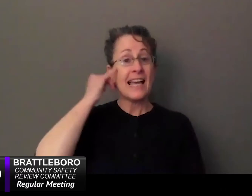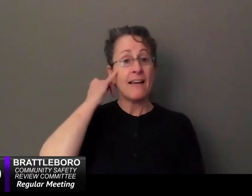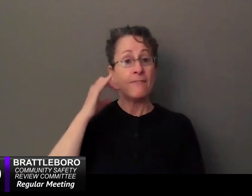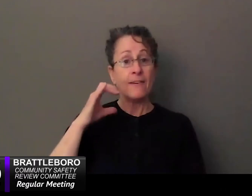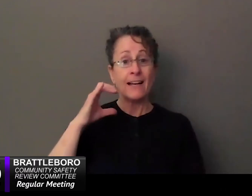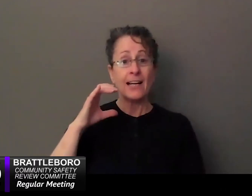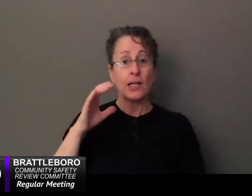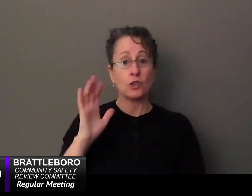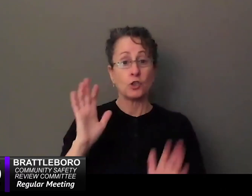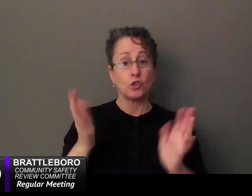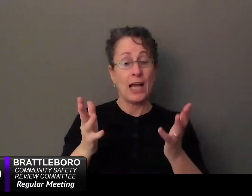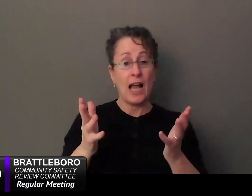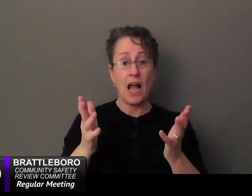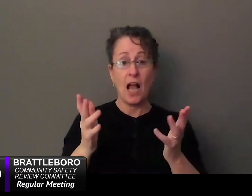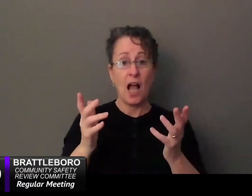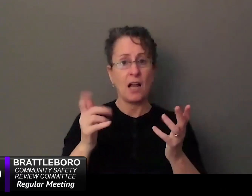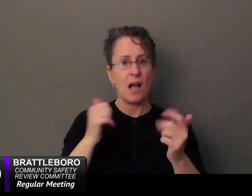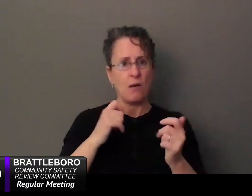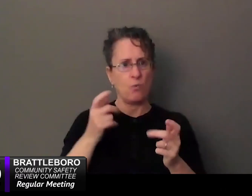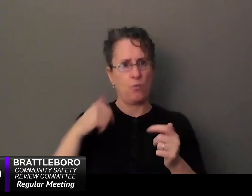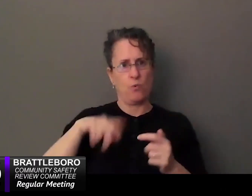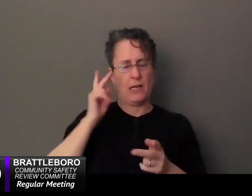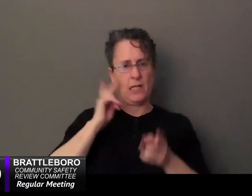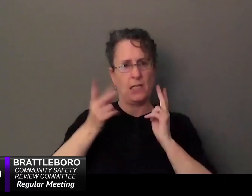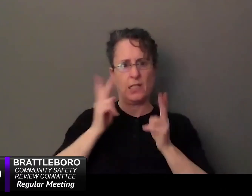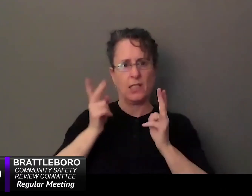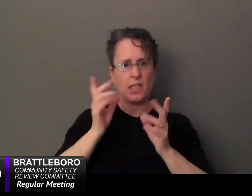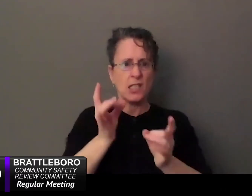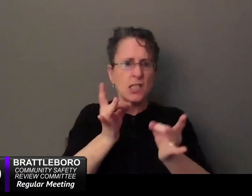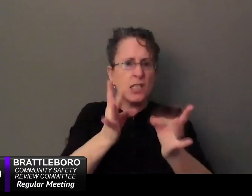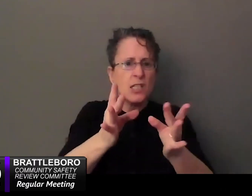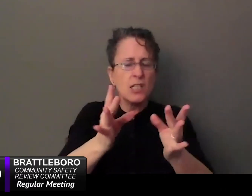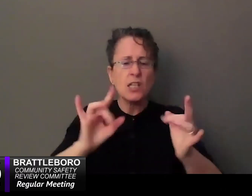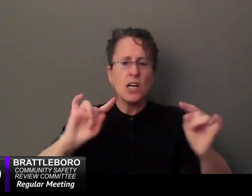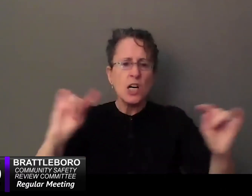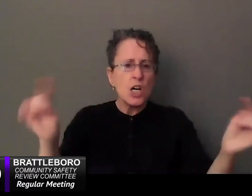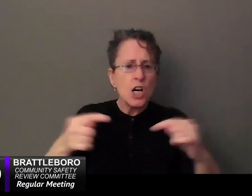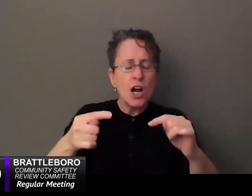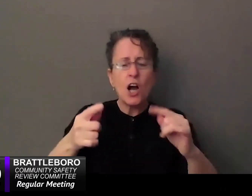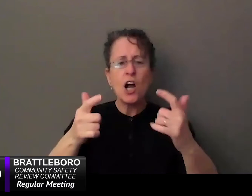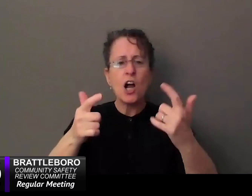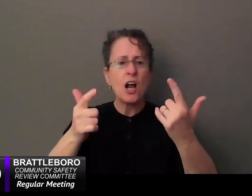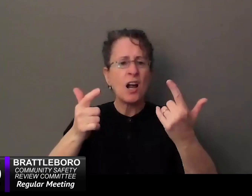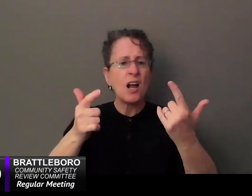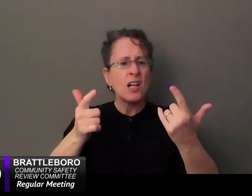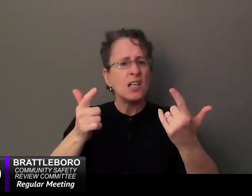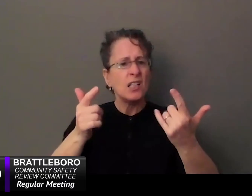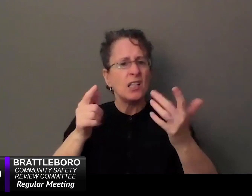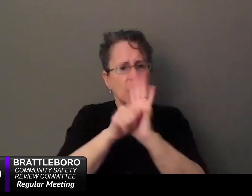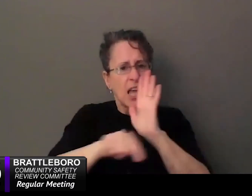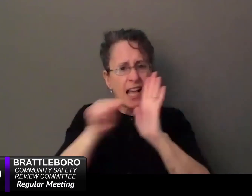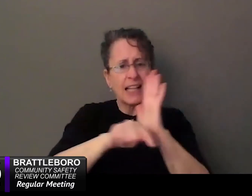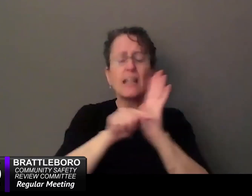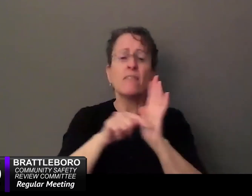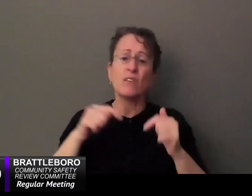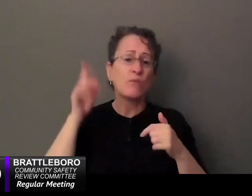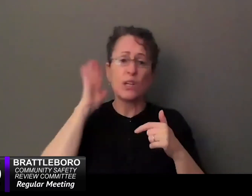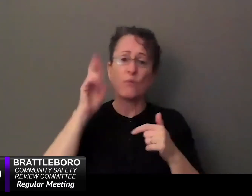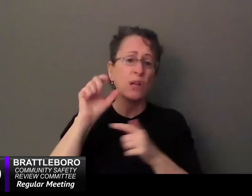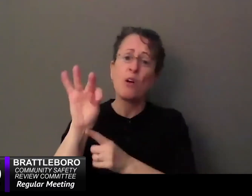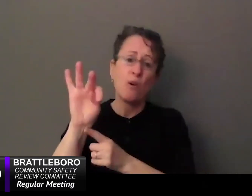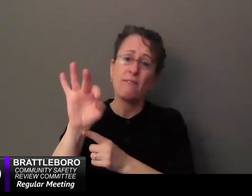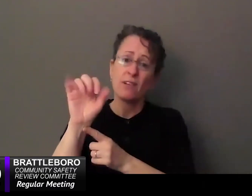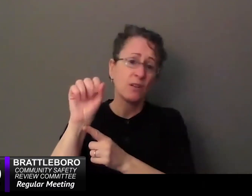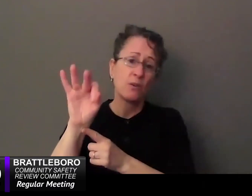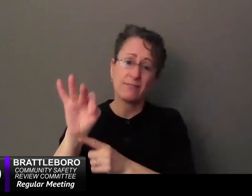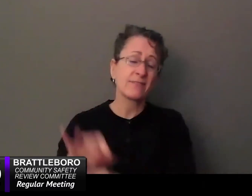is being used in a way that is harmful in some way. And we're going to really encourage all participants